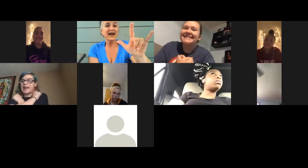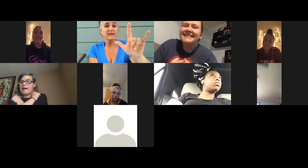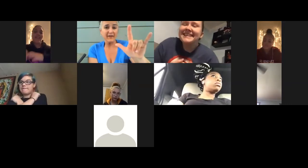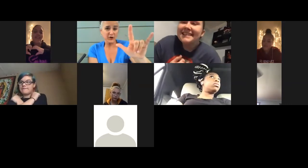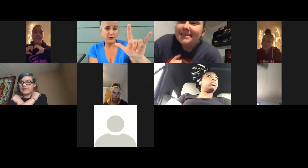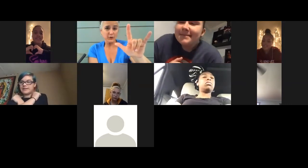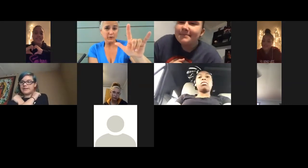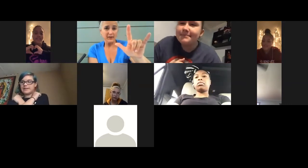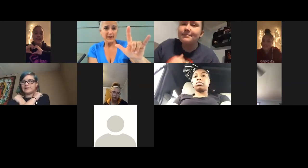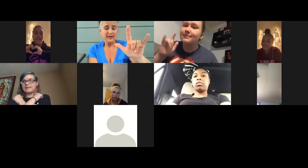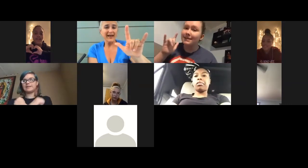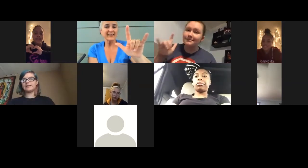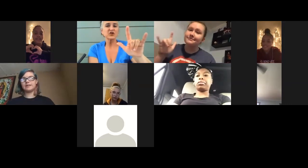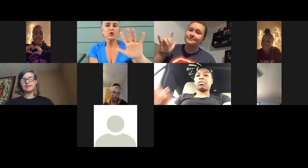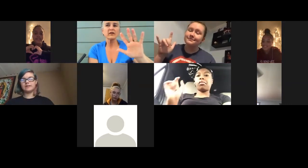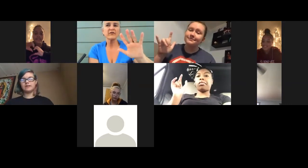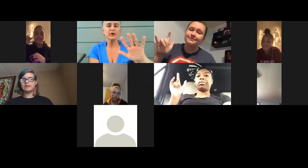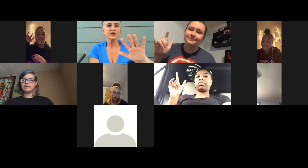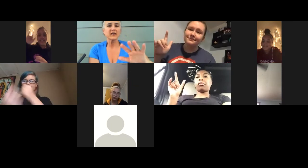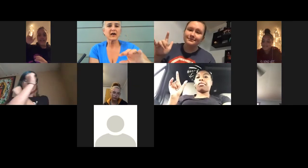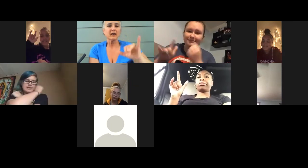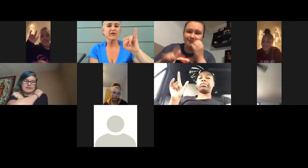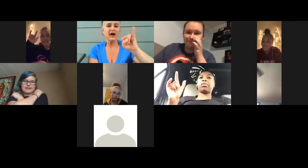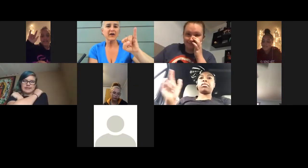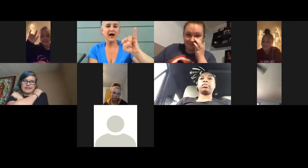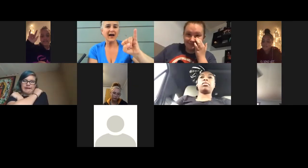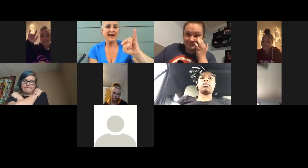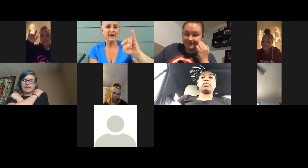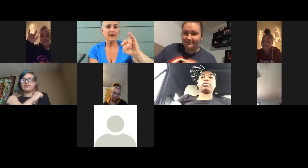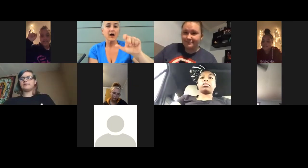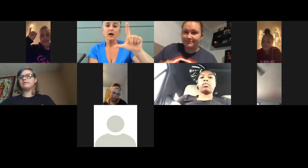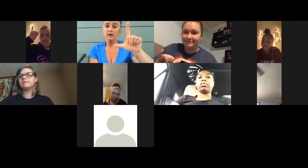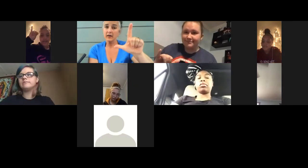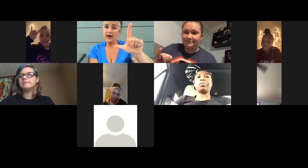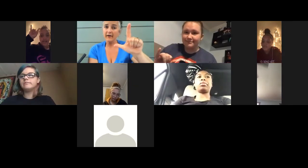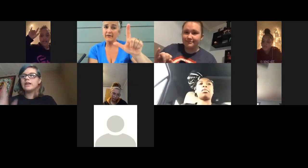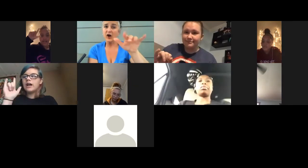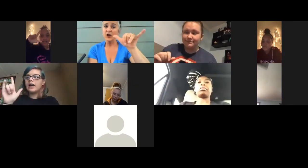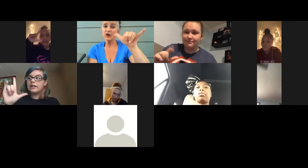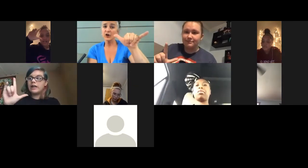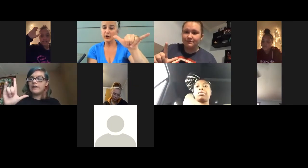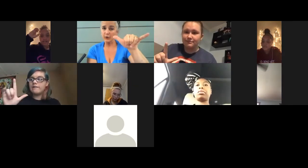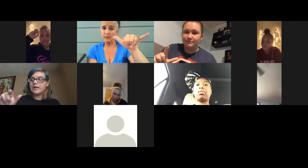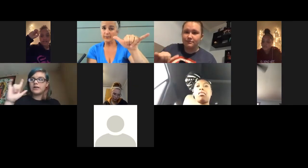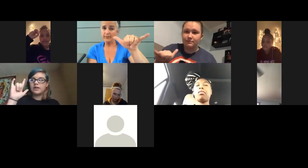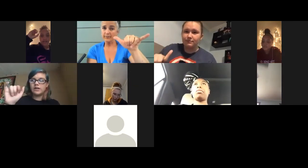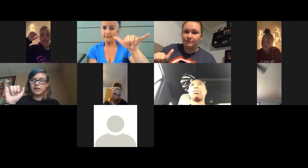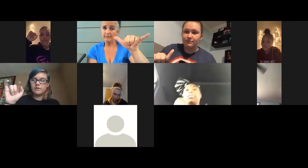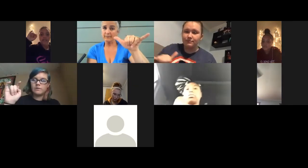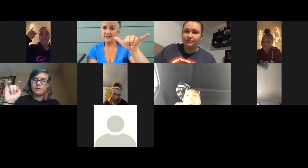this is I love you. And it's a shortened version of I love